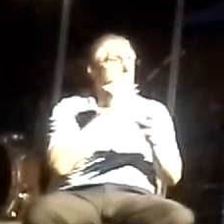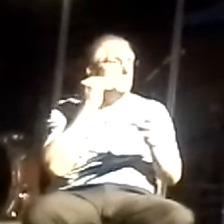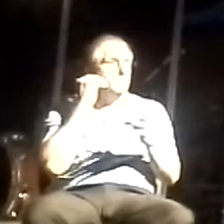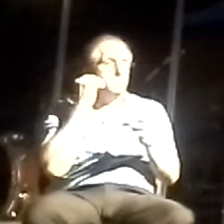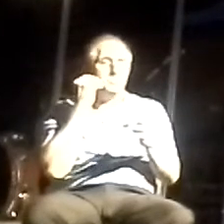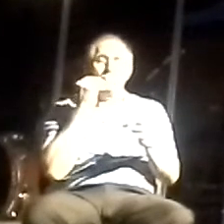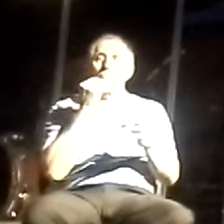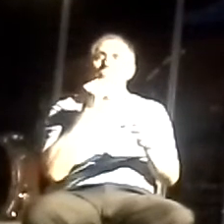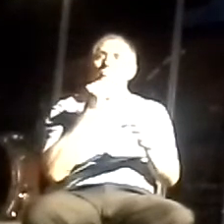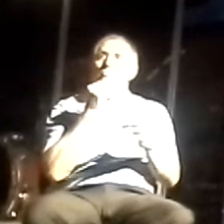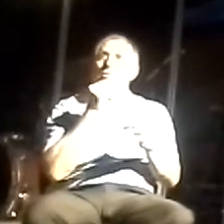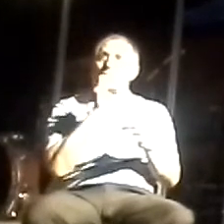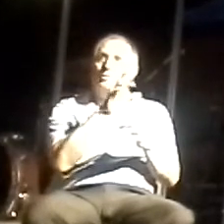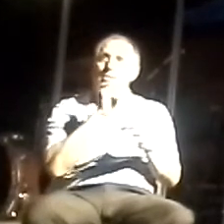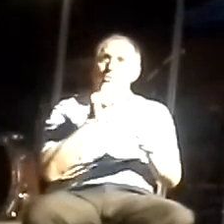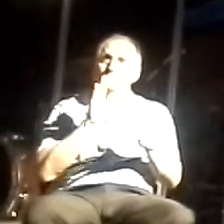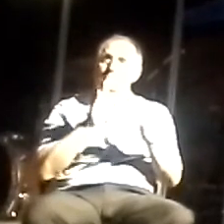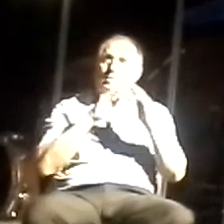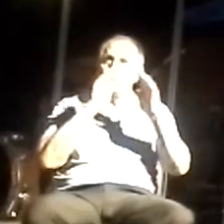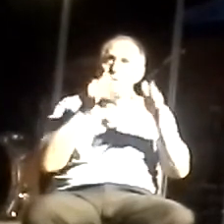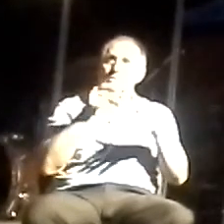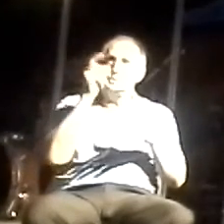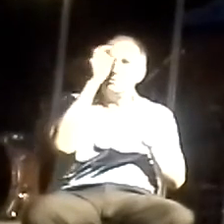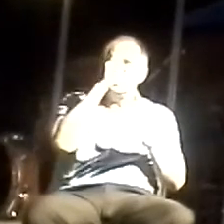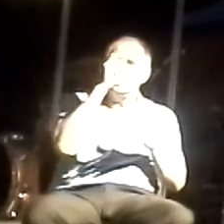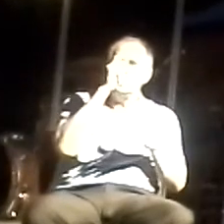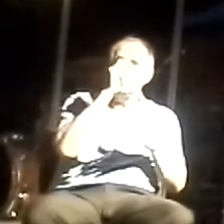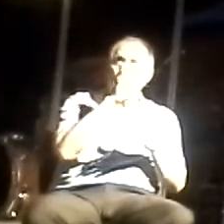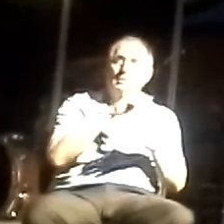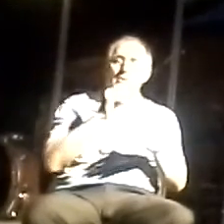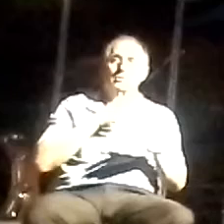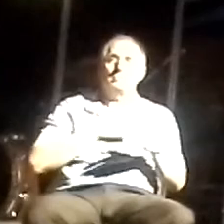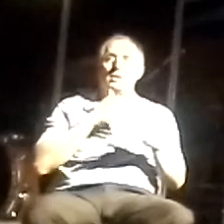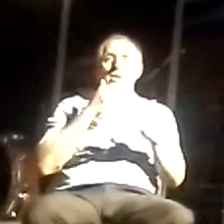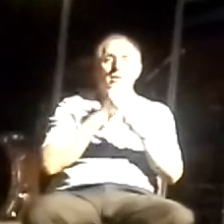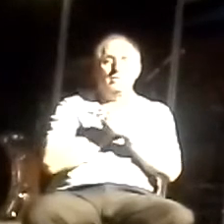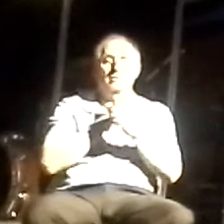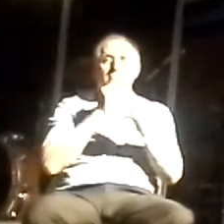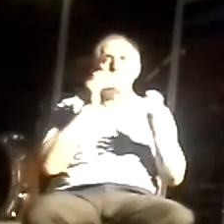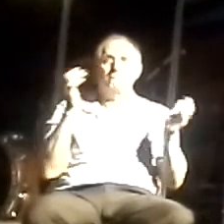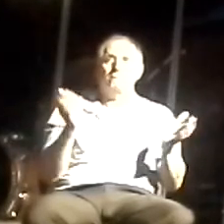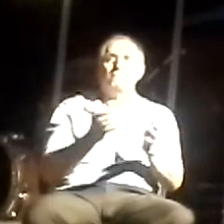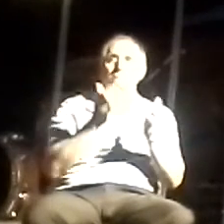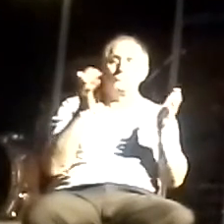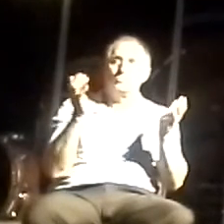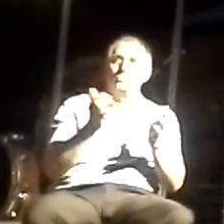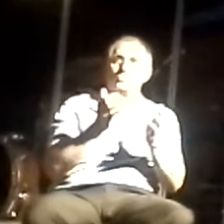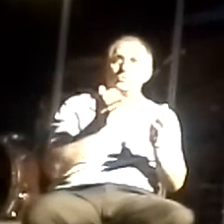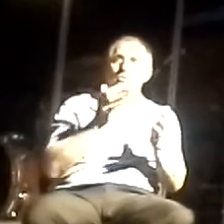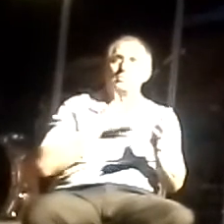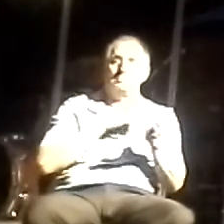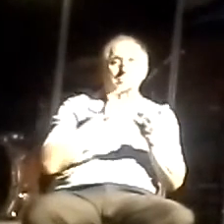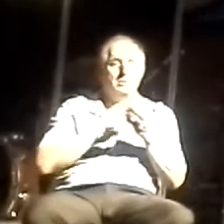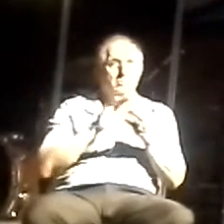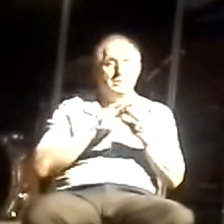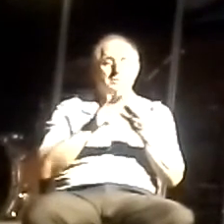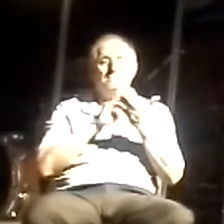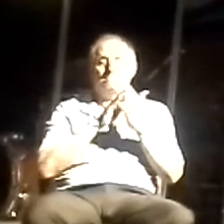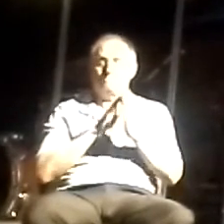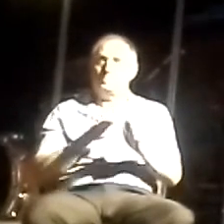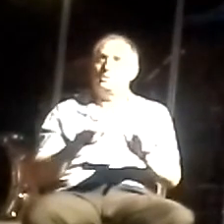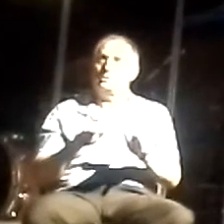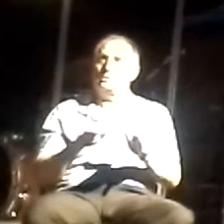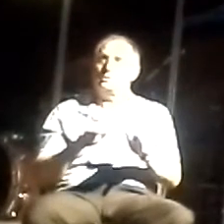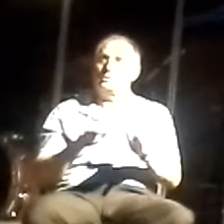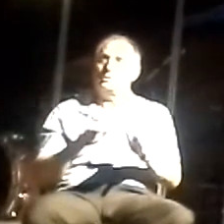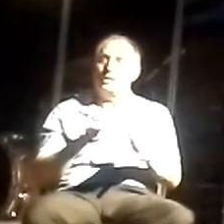to me. Come back to my house of wisdom. Come back to my love and my encouragement. Come back to my grace and my peace. I